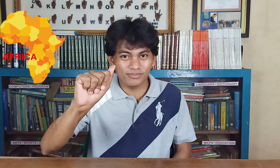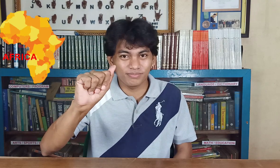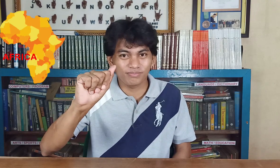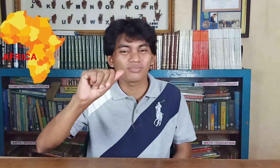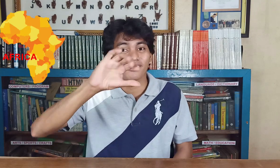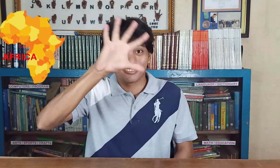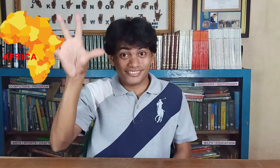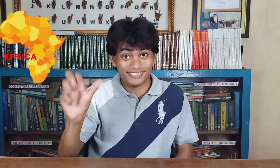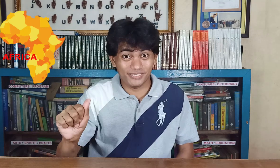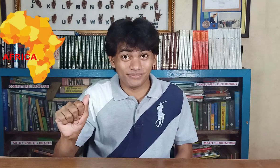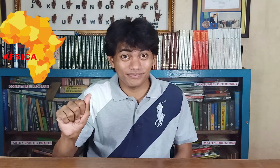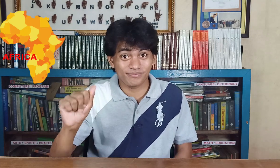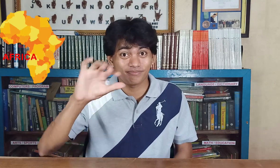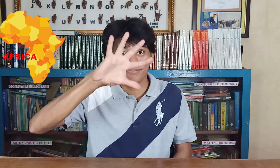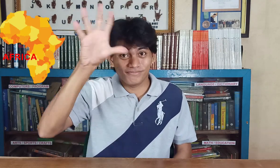in Africa,